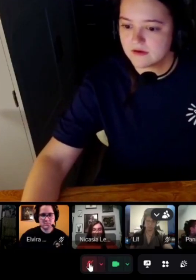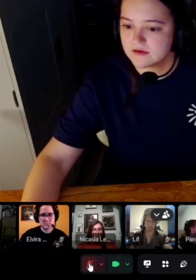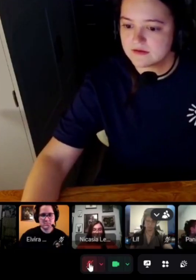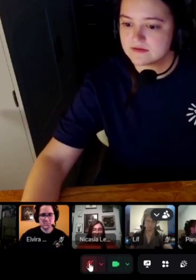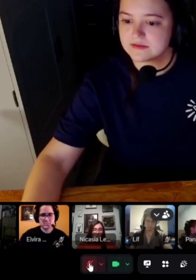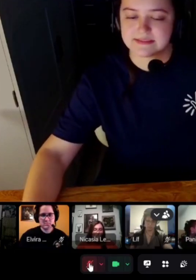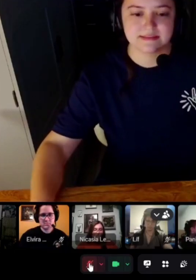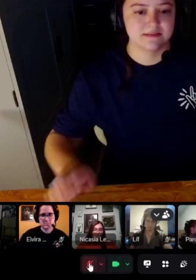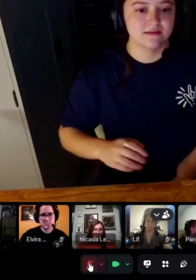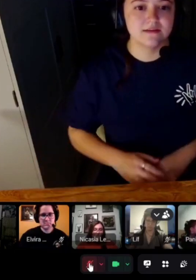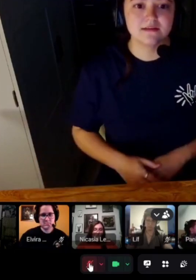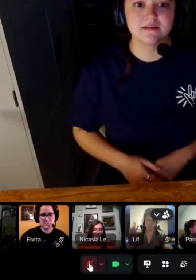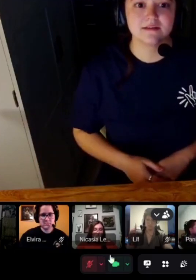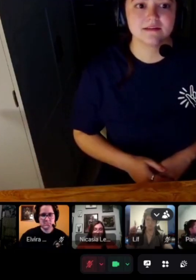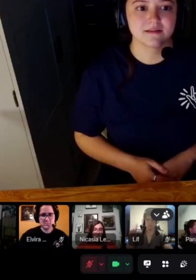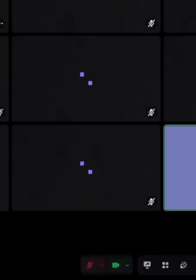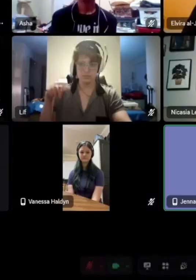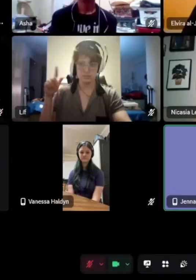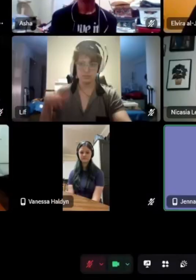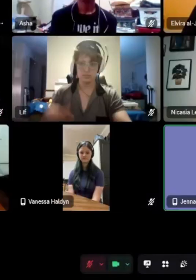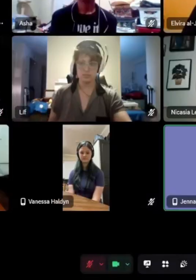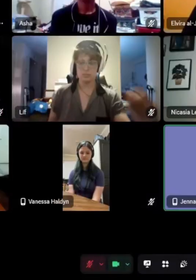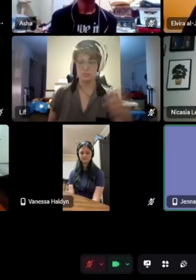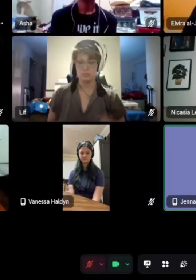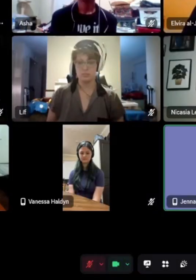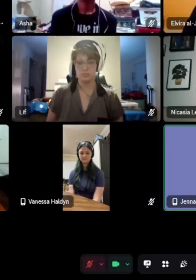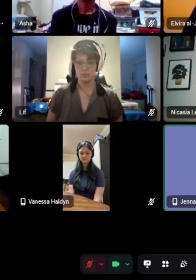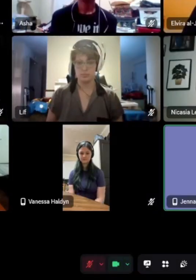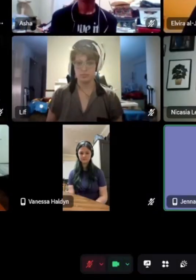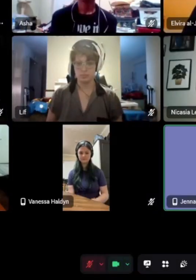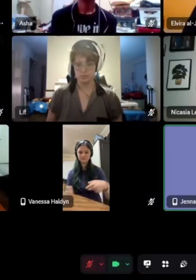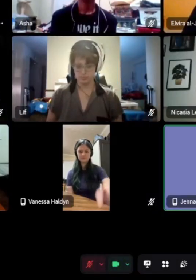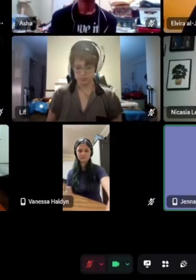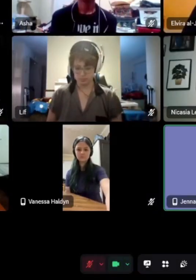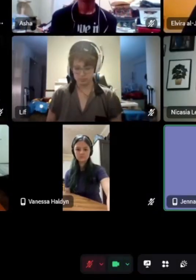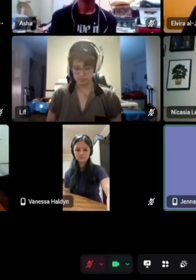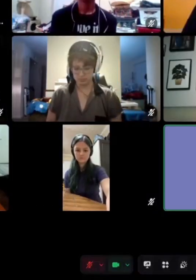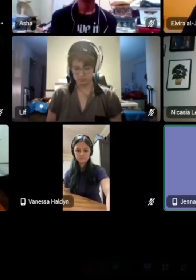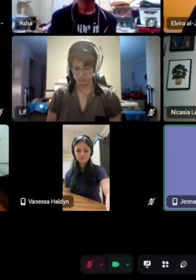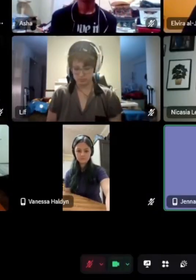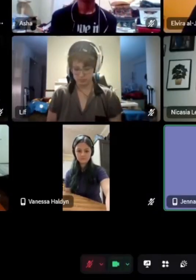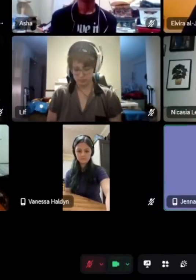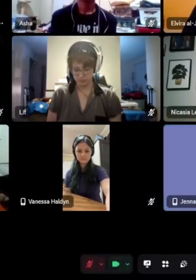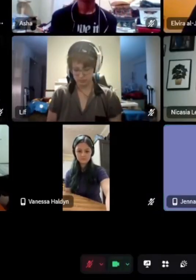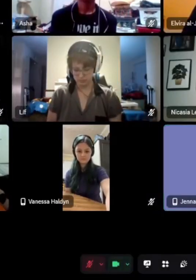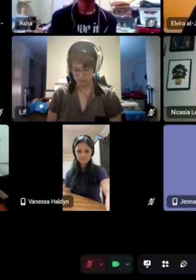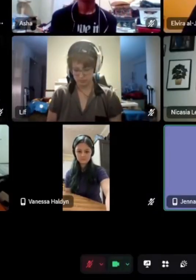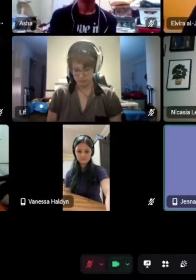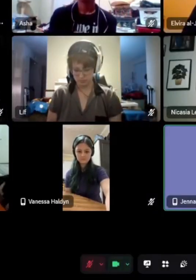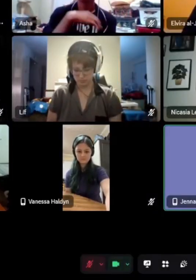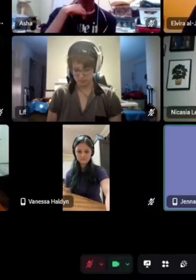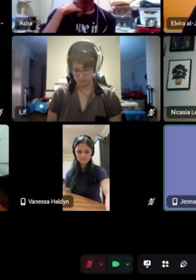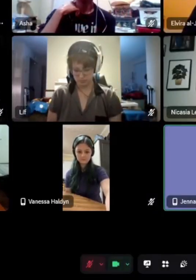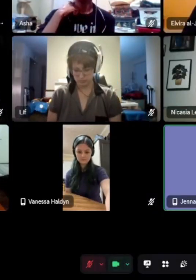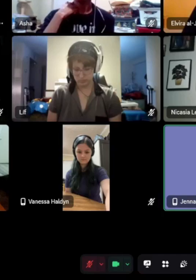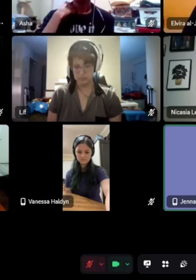So it's bouncing it multiple times, or sorry, like this, bouncing it multiple times, like emphasize much